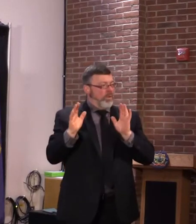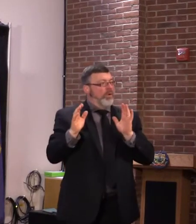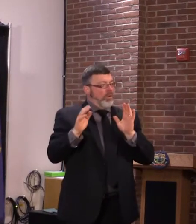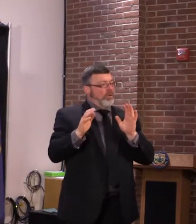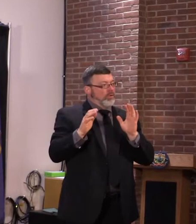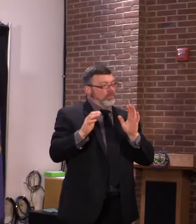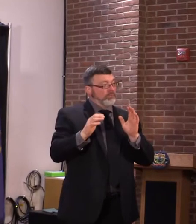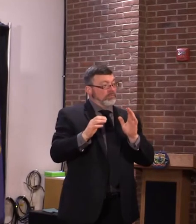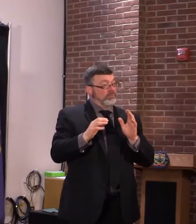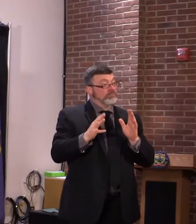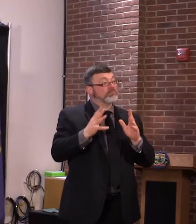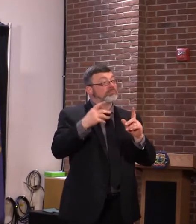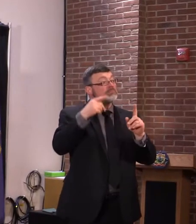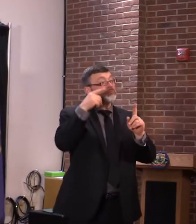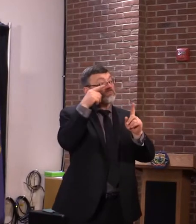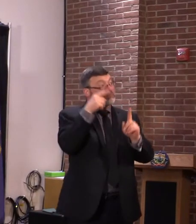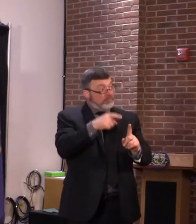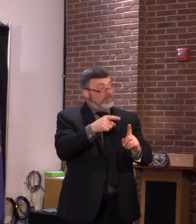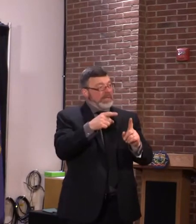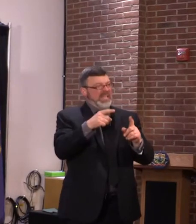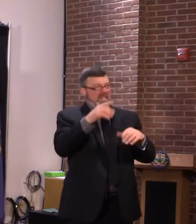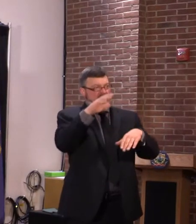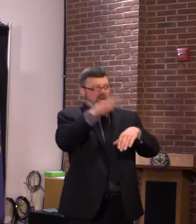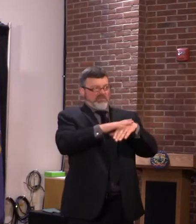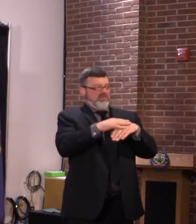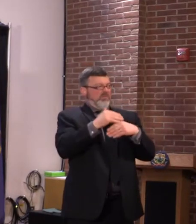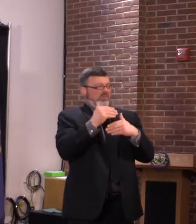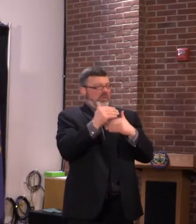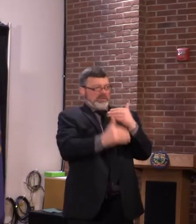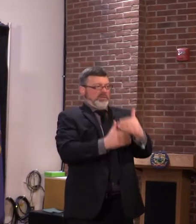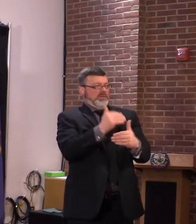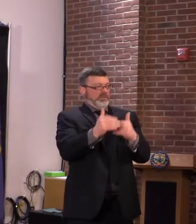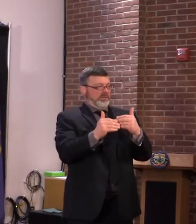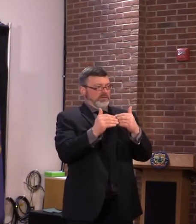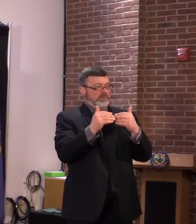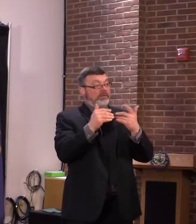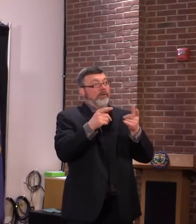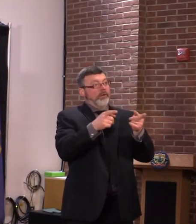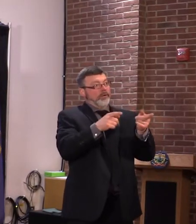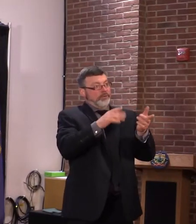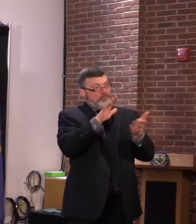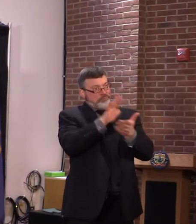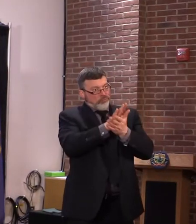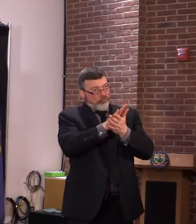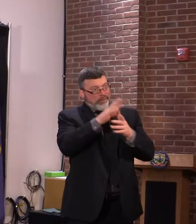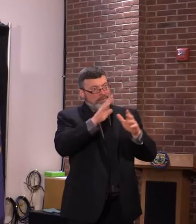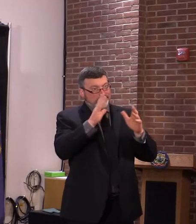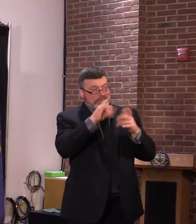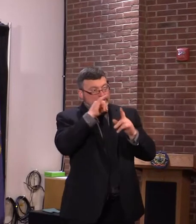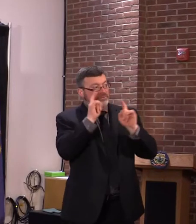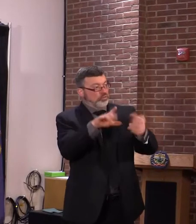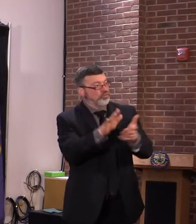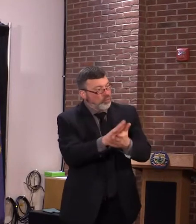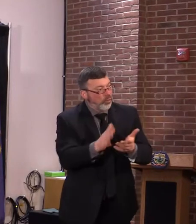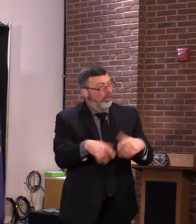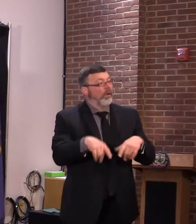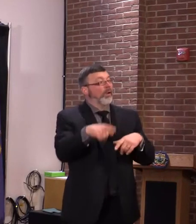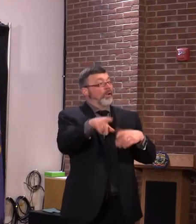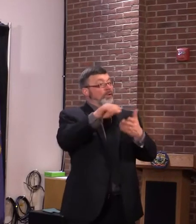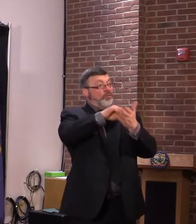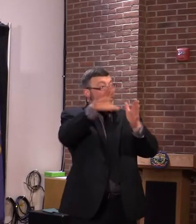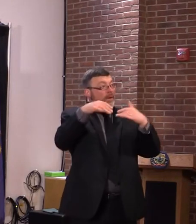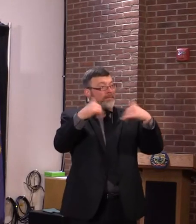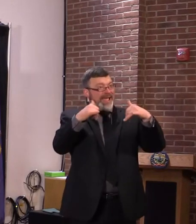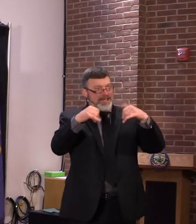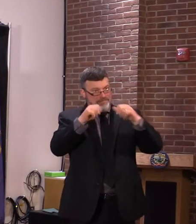the medical decision-making process of pediatricians, providers, and students and families, all with